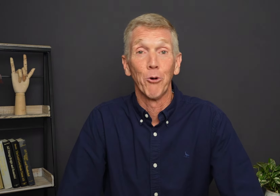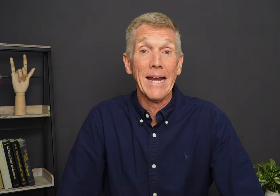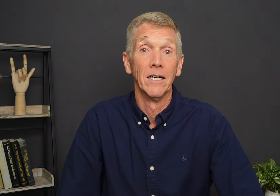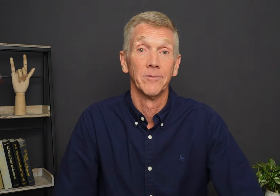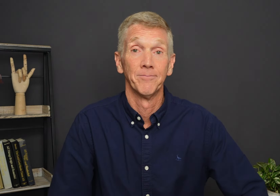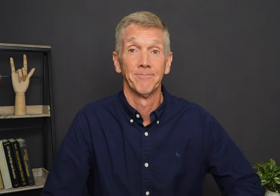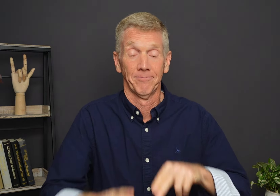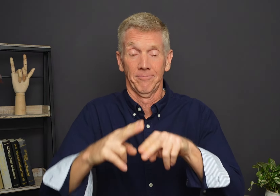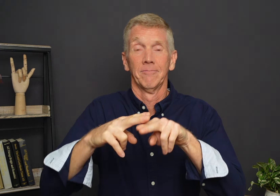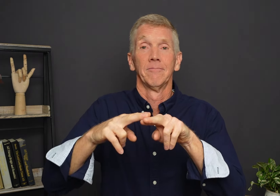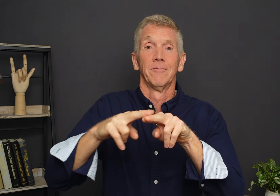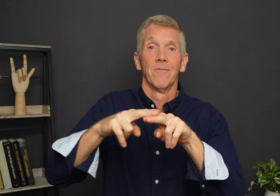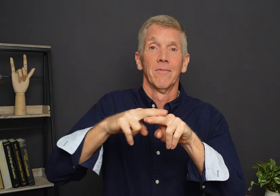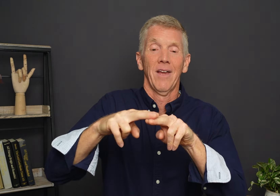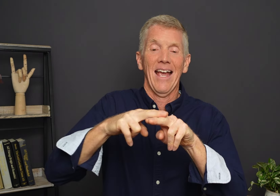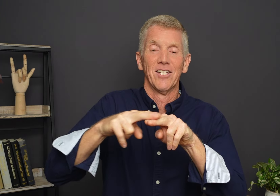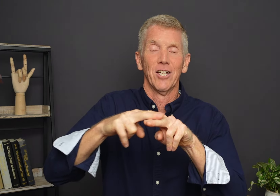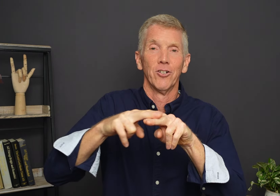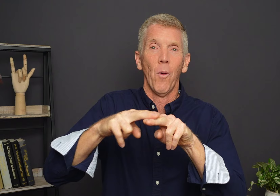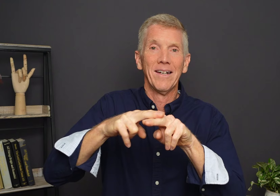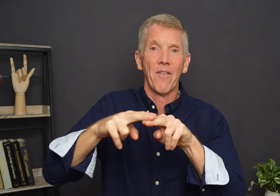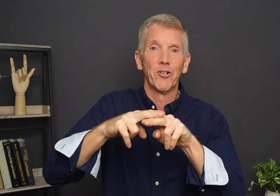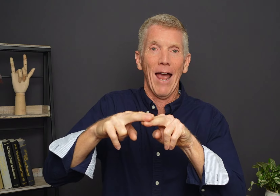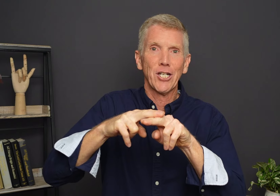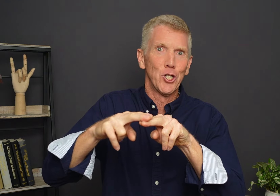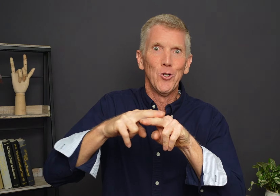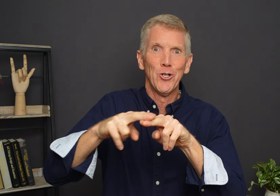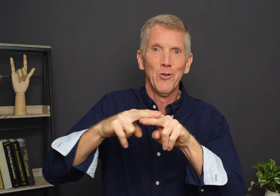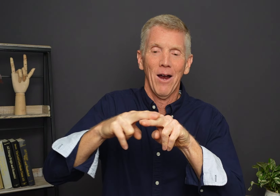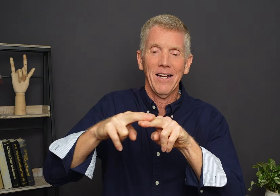train. As in going down the tracks, choo-choo, right?